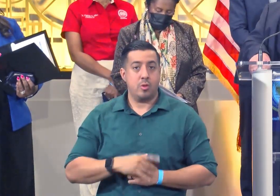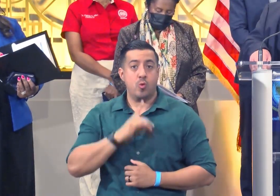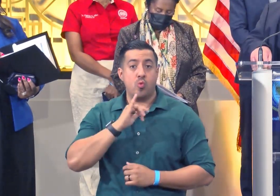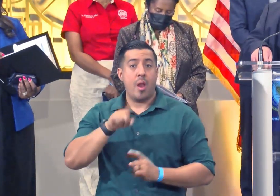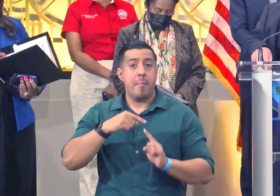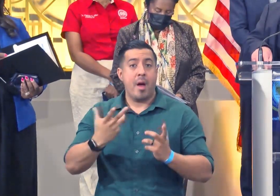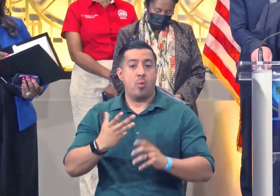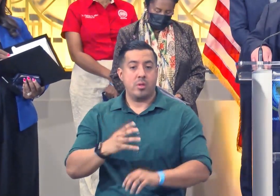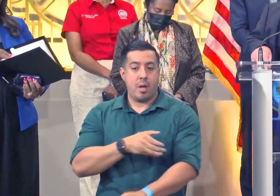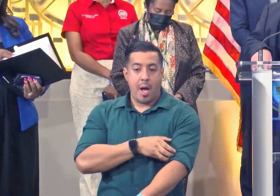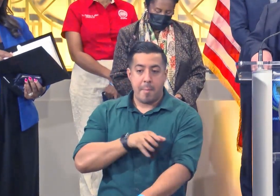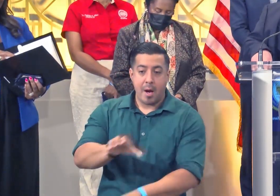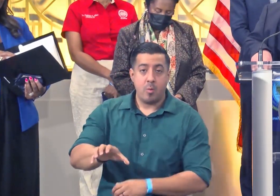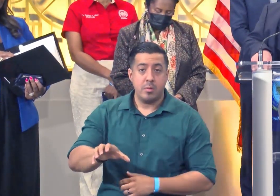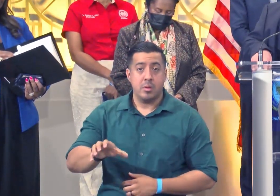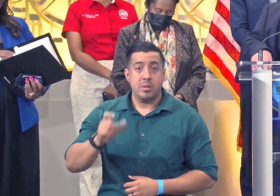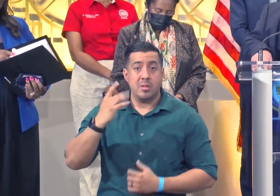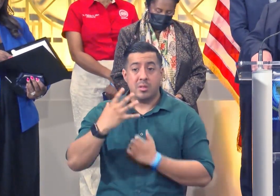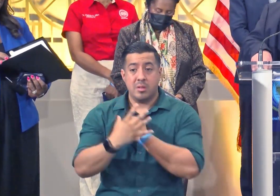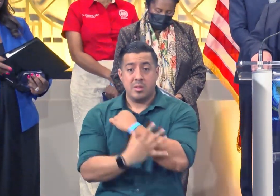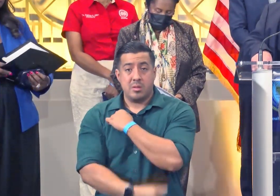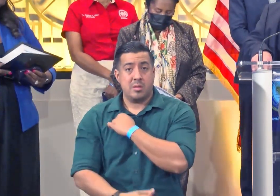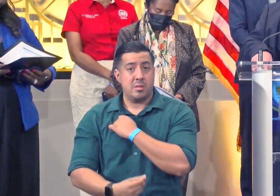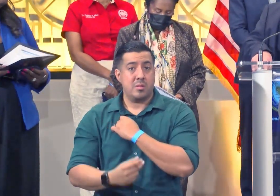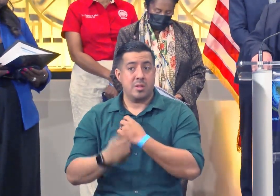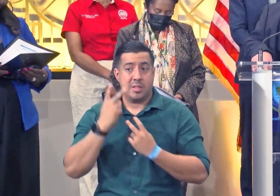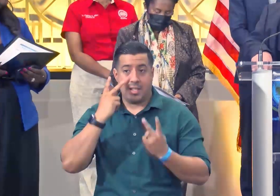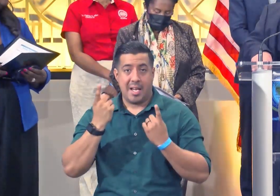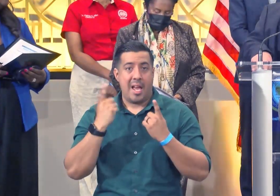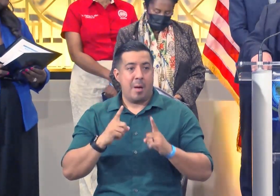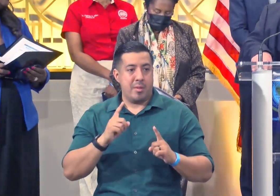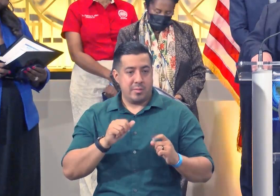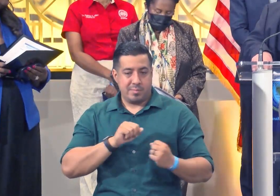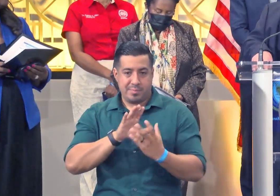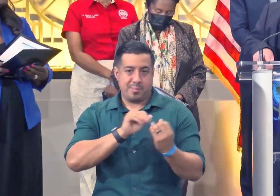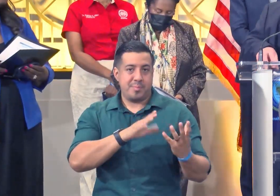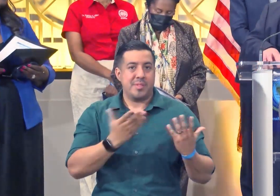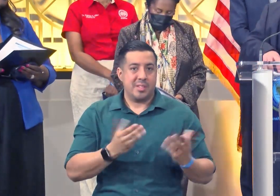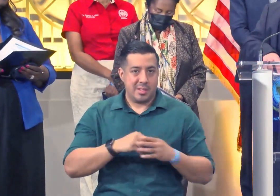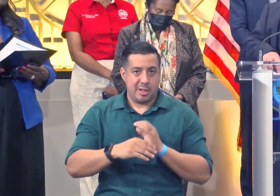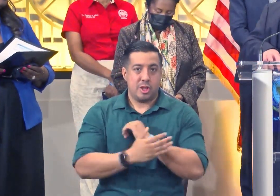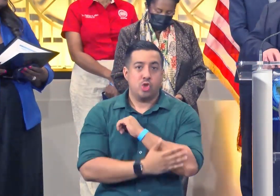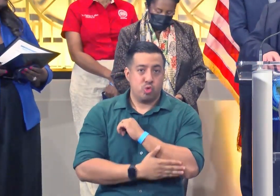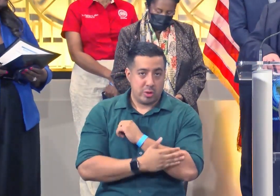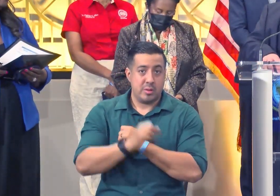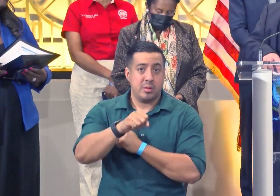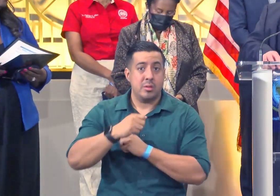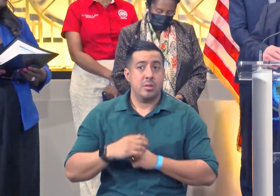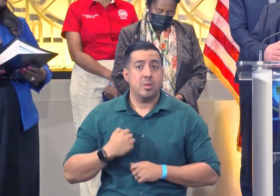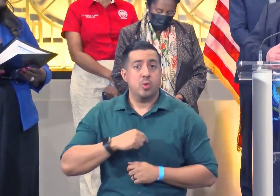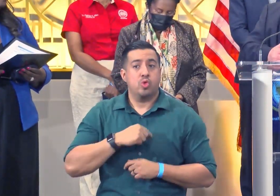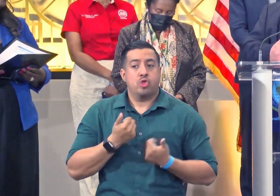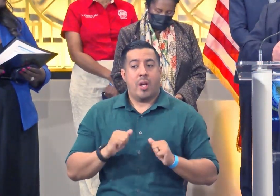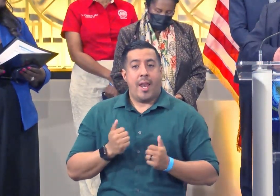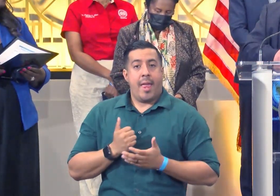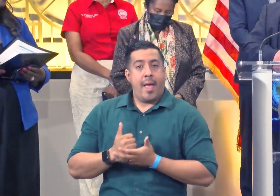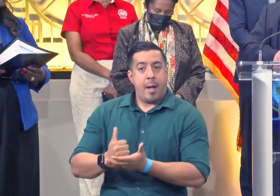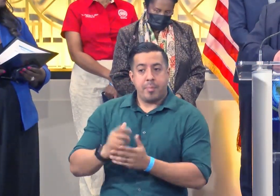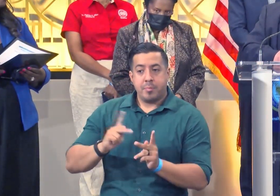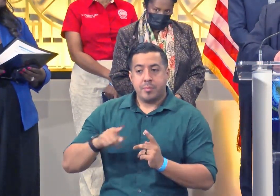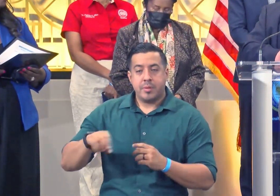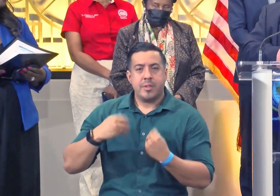empowerment. Poverty is one of the issues that this country unfortunately faces that. And we are here trying to help to get these people